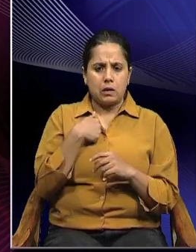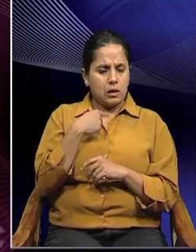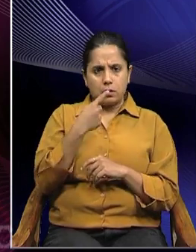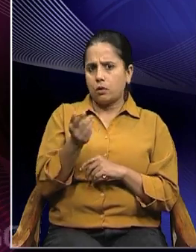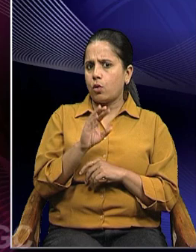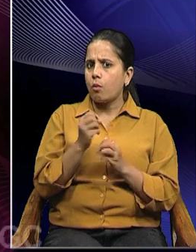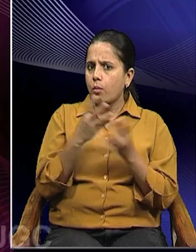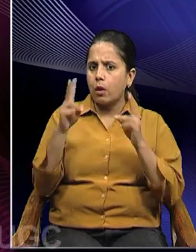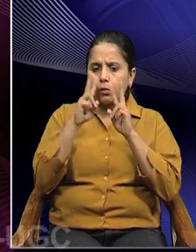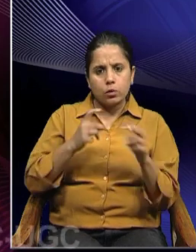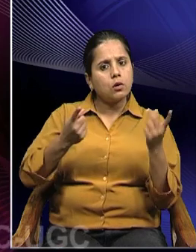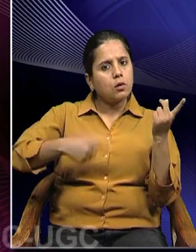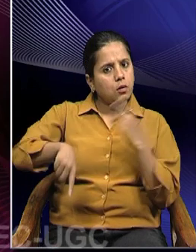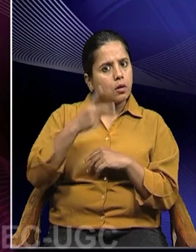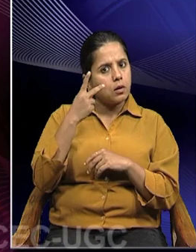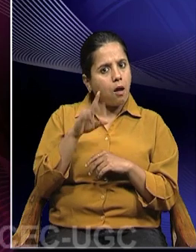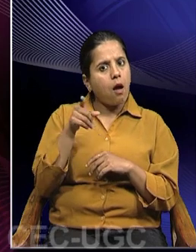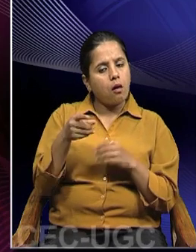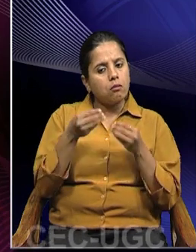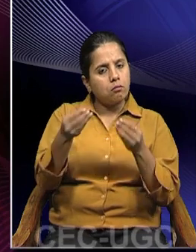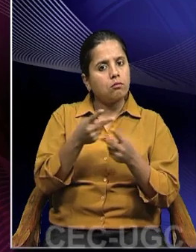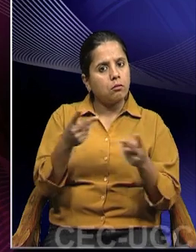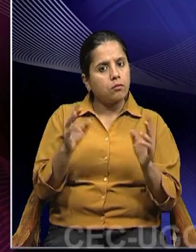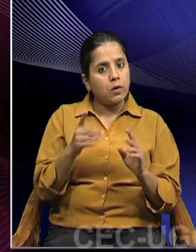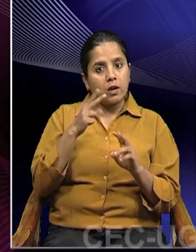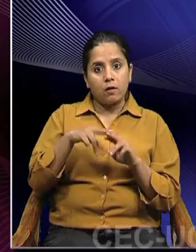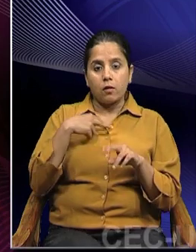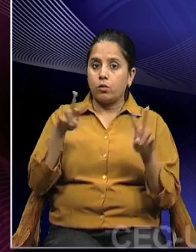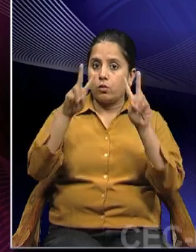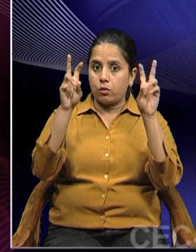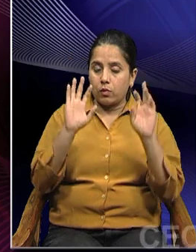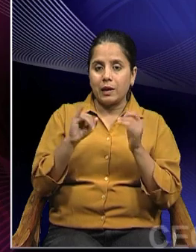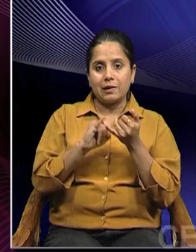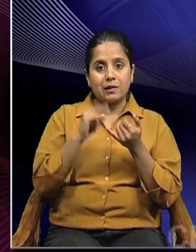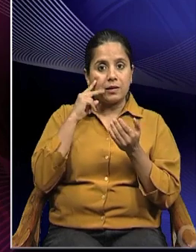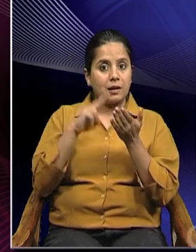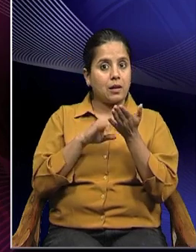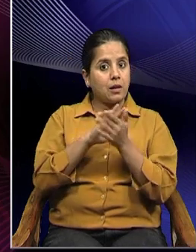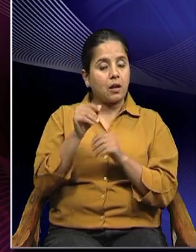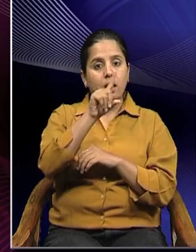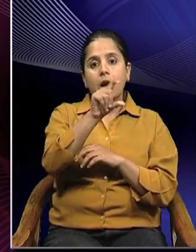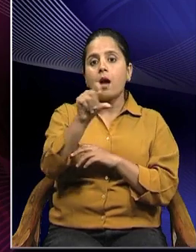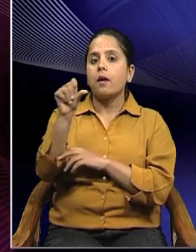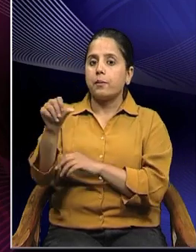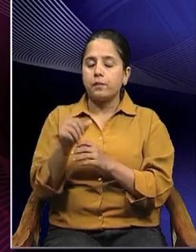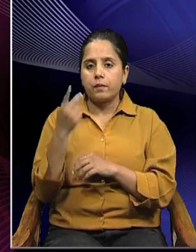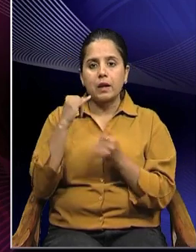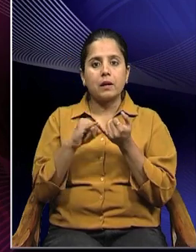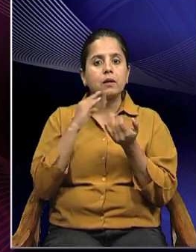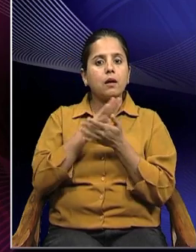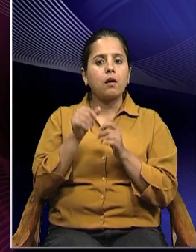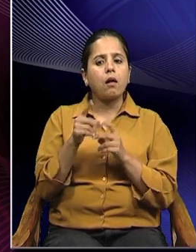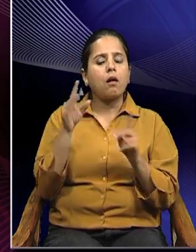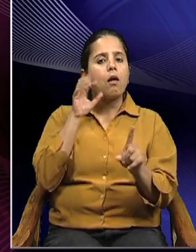of the researchers in this field, they have endorsed it. If I have to quote Sinha in 1999, Sinha has identified